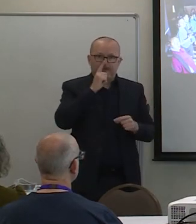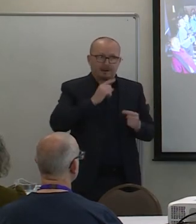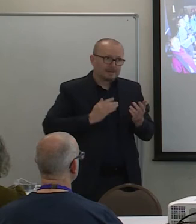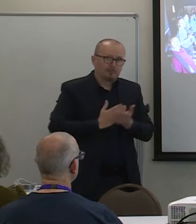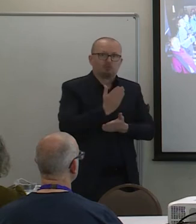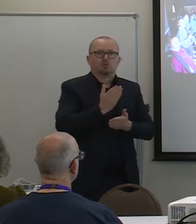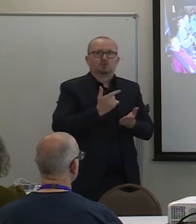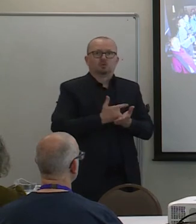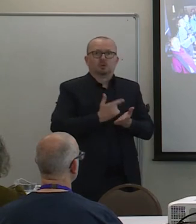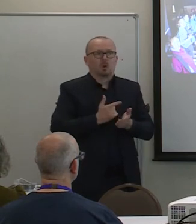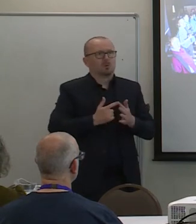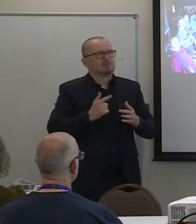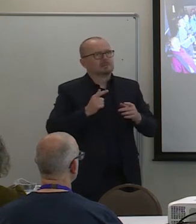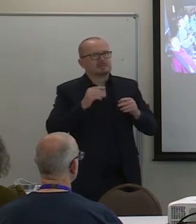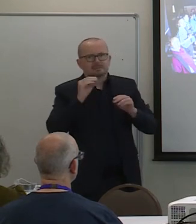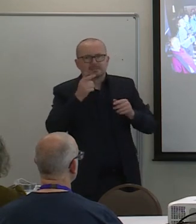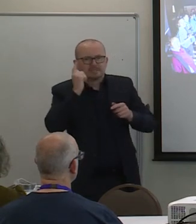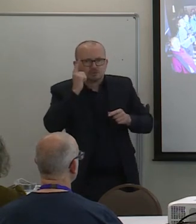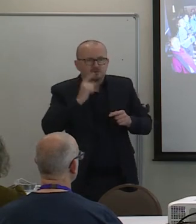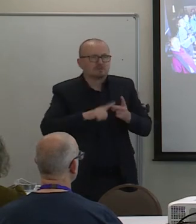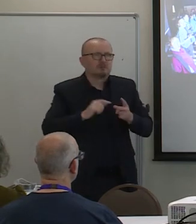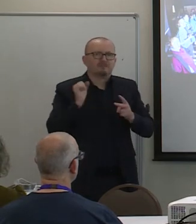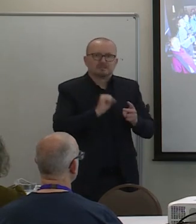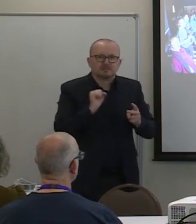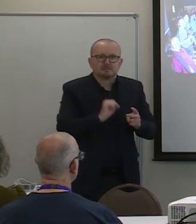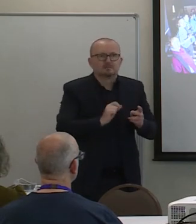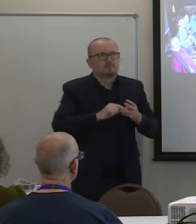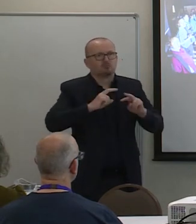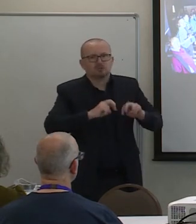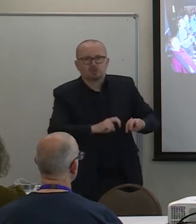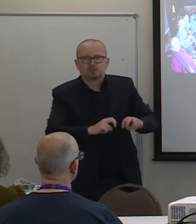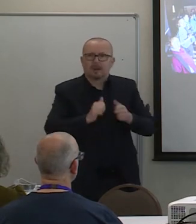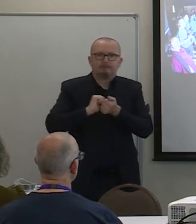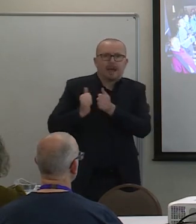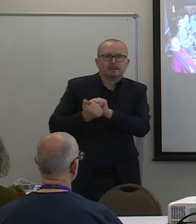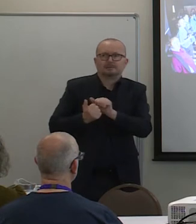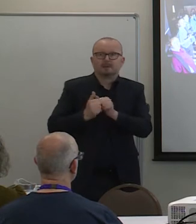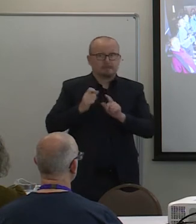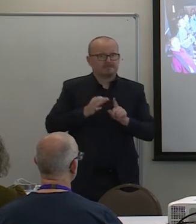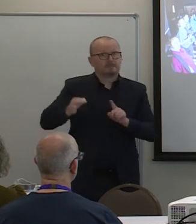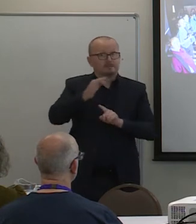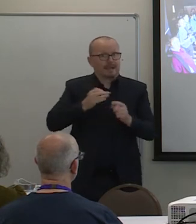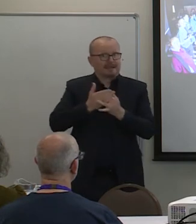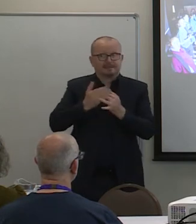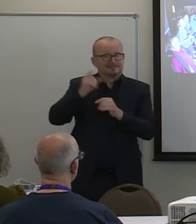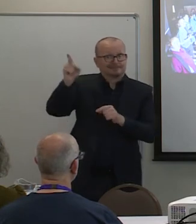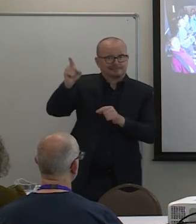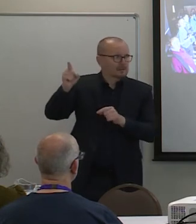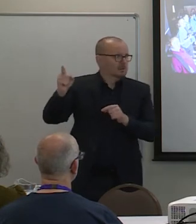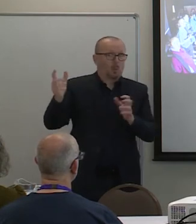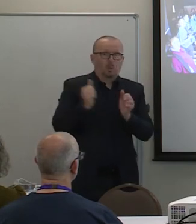as students, as people visiting alongside our partner project, the Pacific Collection Access Project. We've shared what we've